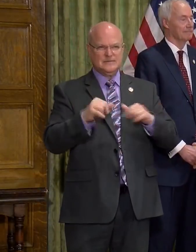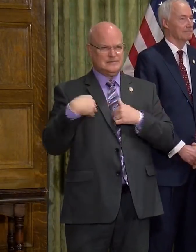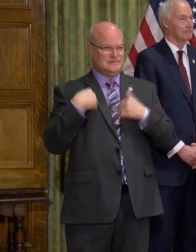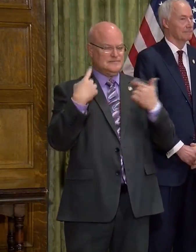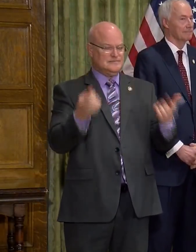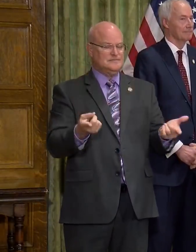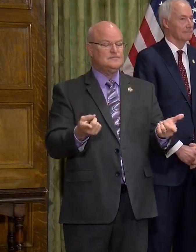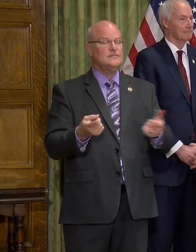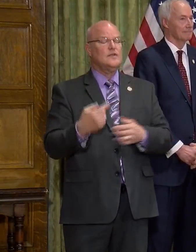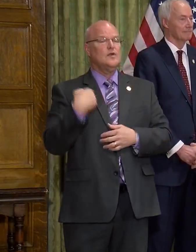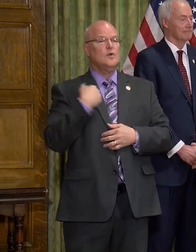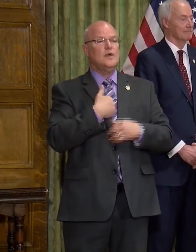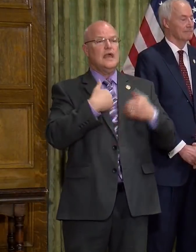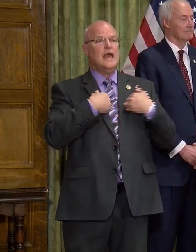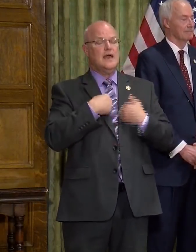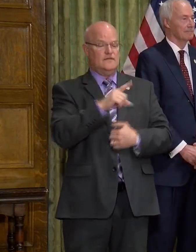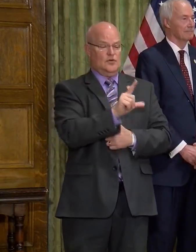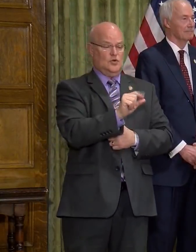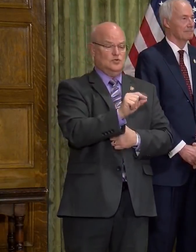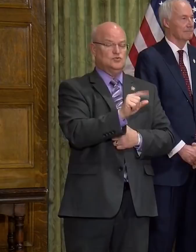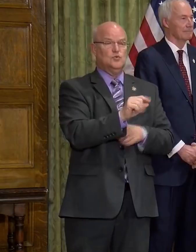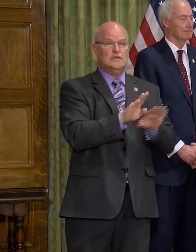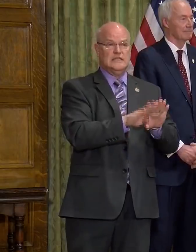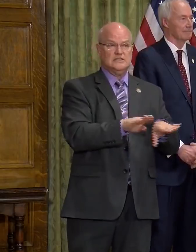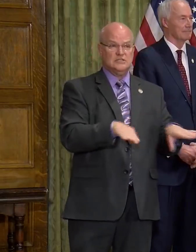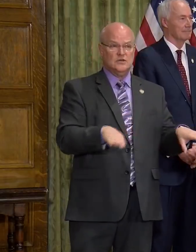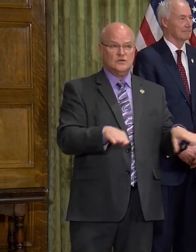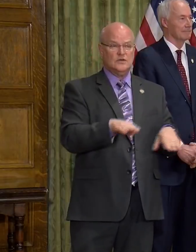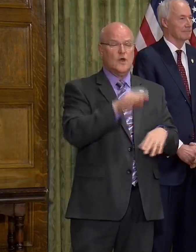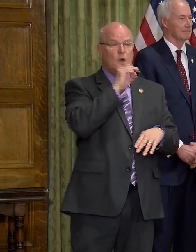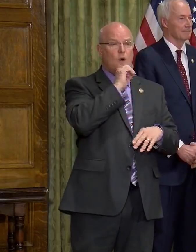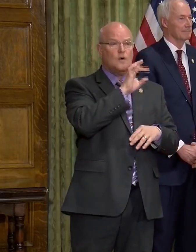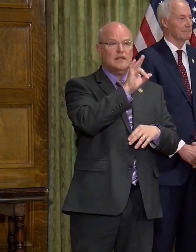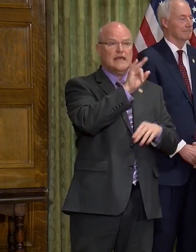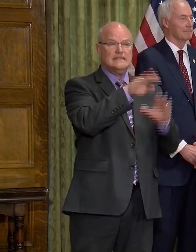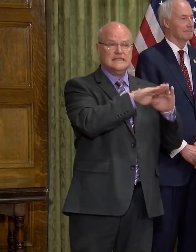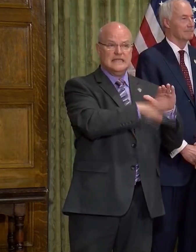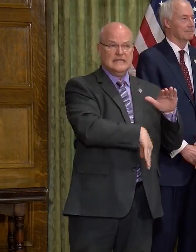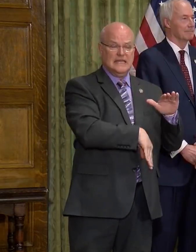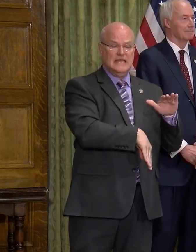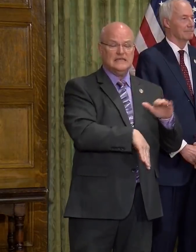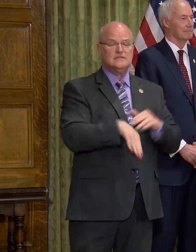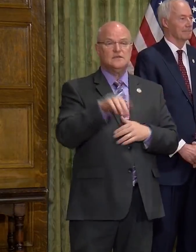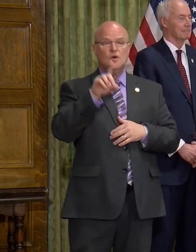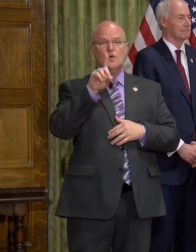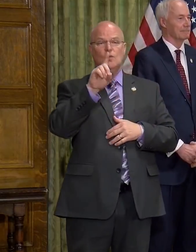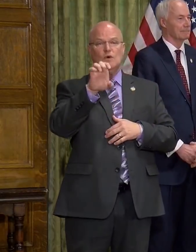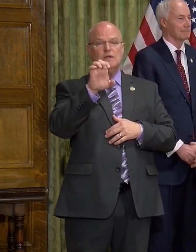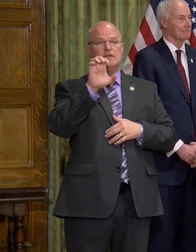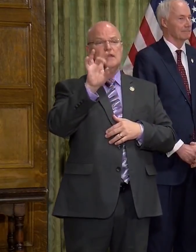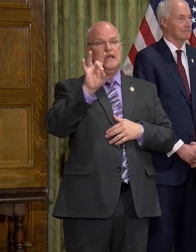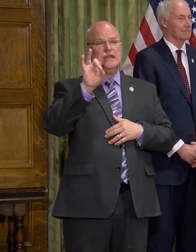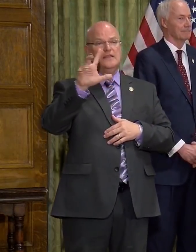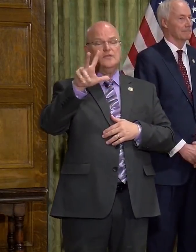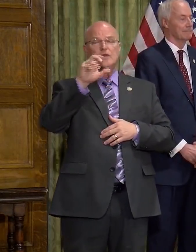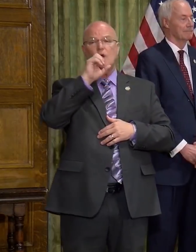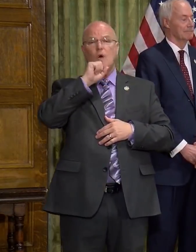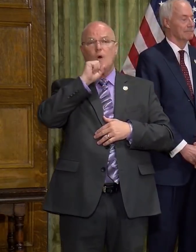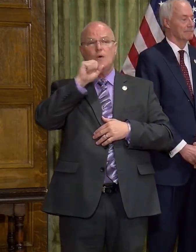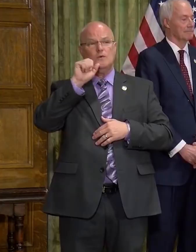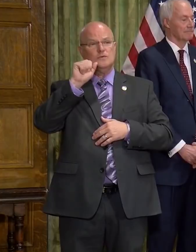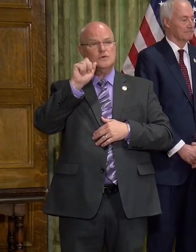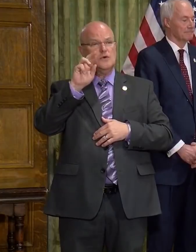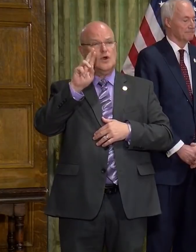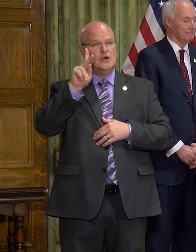been. We have 20 children, age less than 18, 183 older